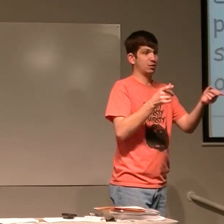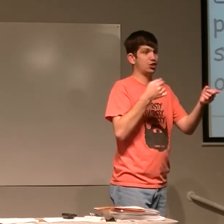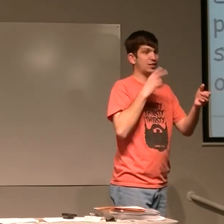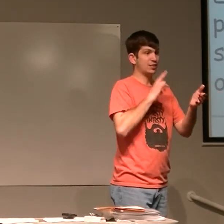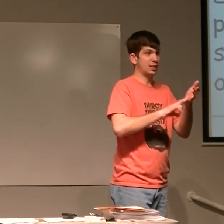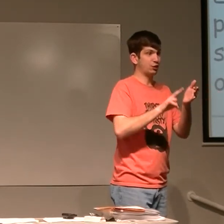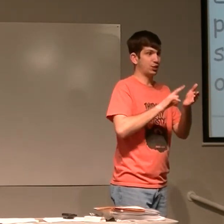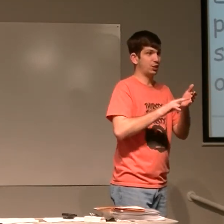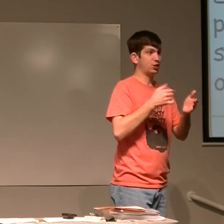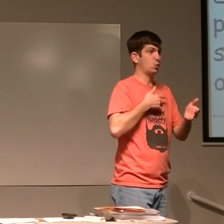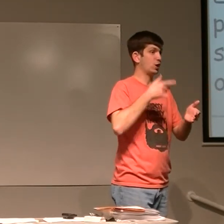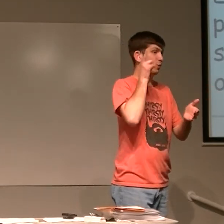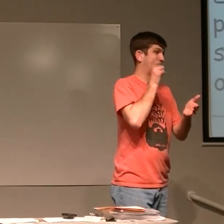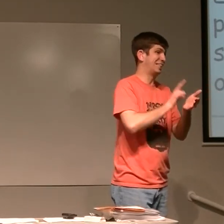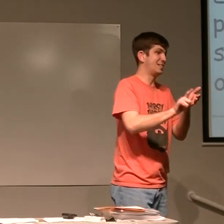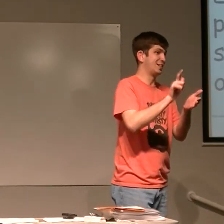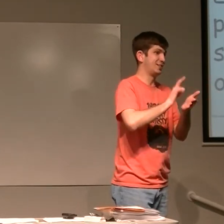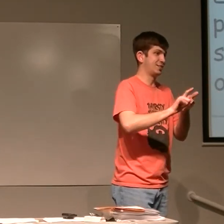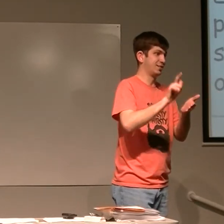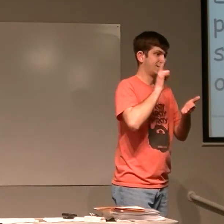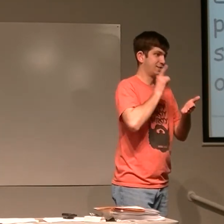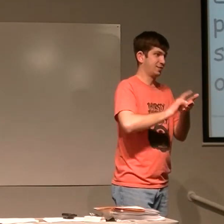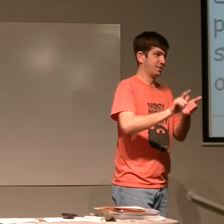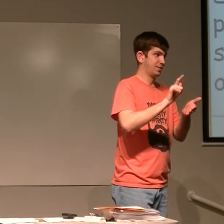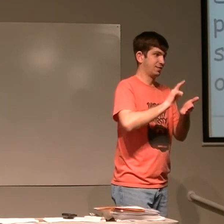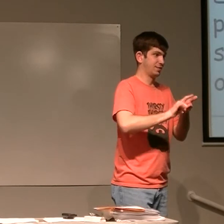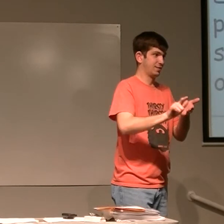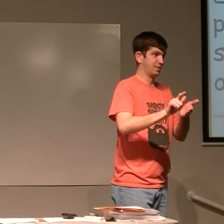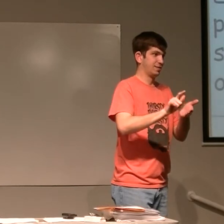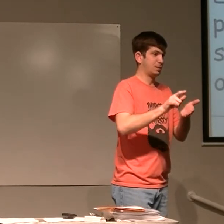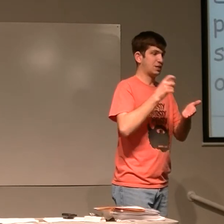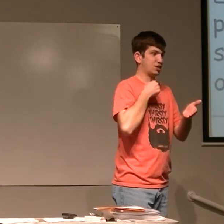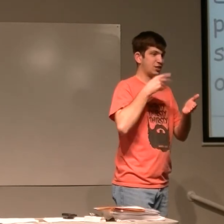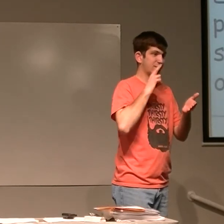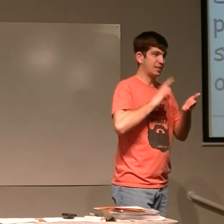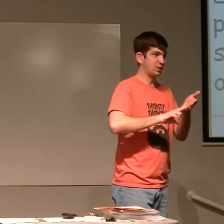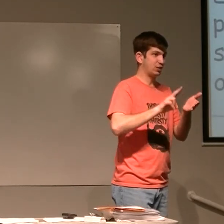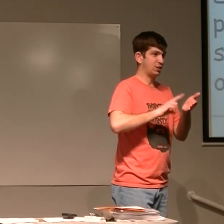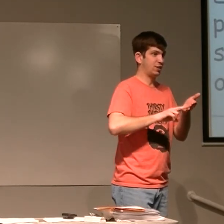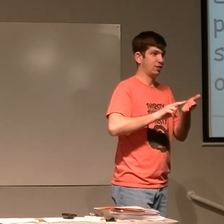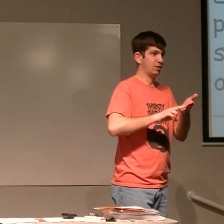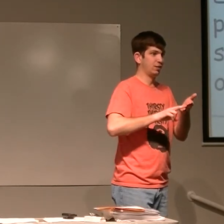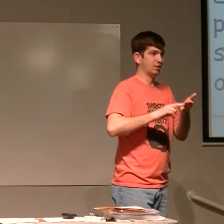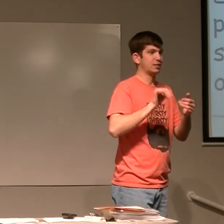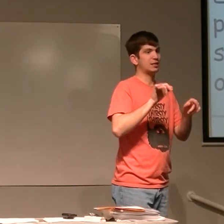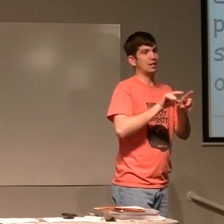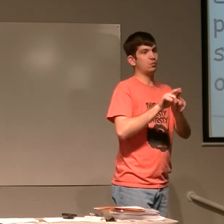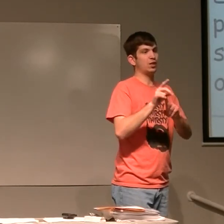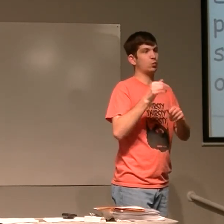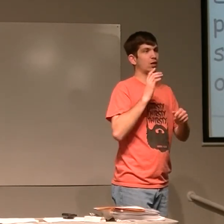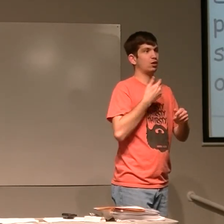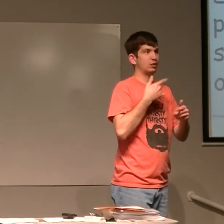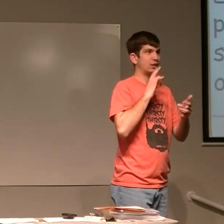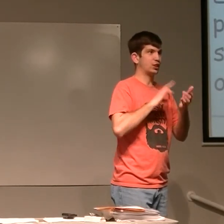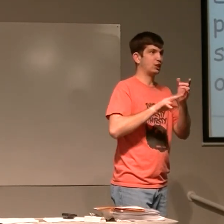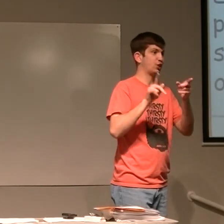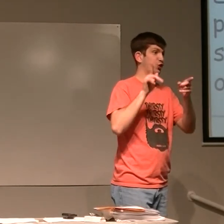she's the secretary, so we go Linda, because she's the secretary. The same thing with our secretary,